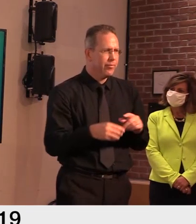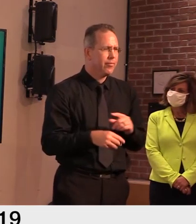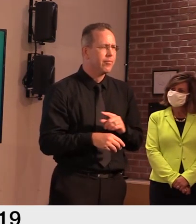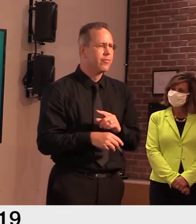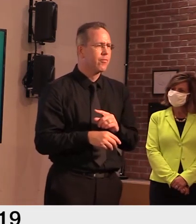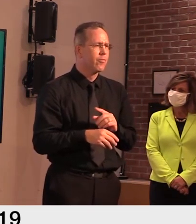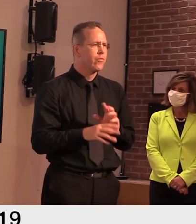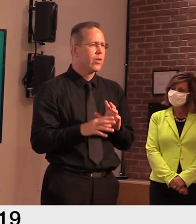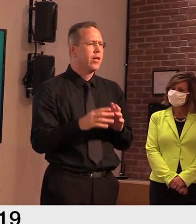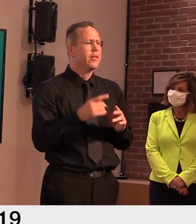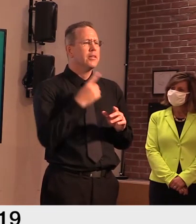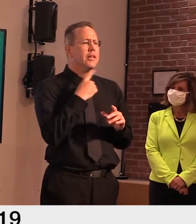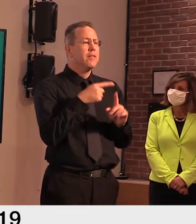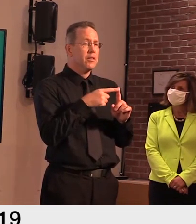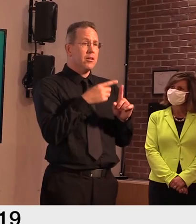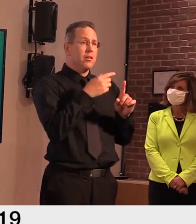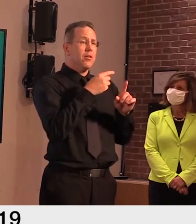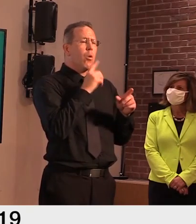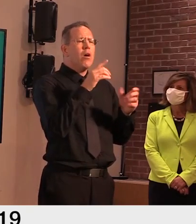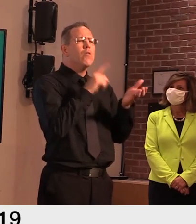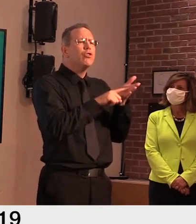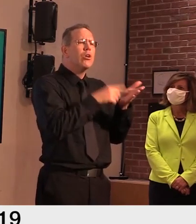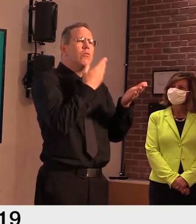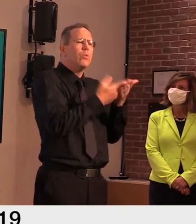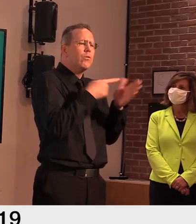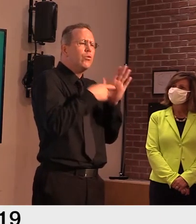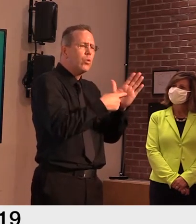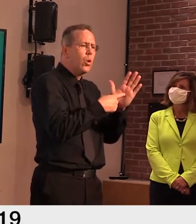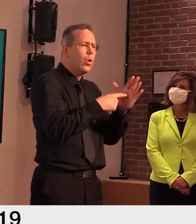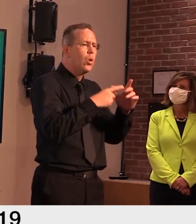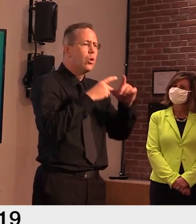I'm trying to think of a better way to rephrase it then. Sure. Mostly just,